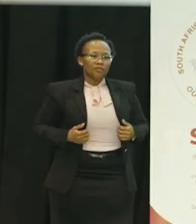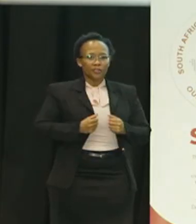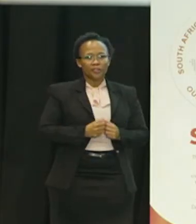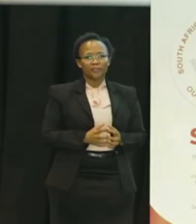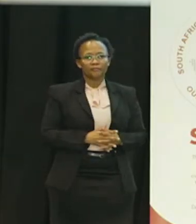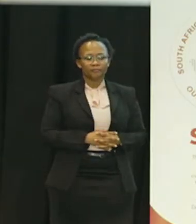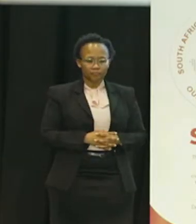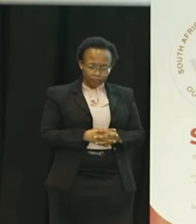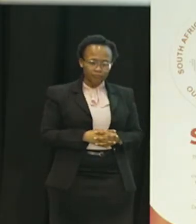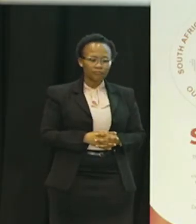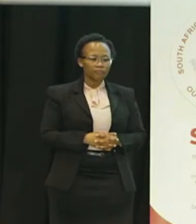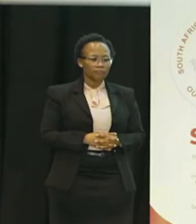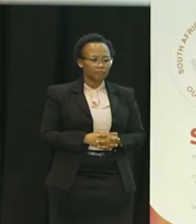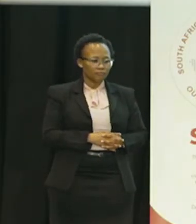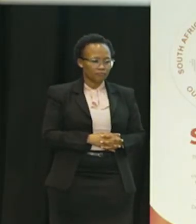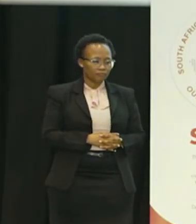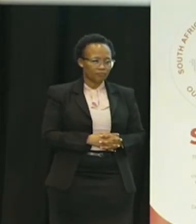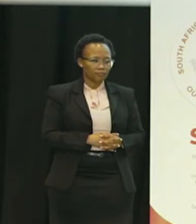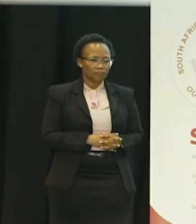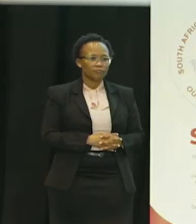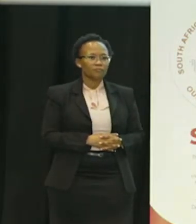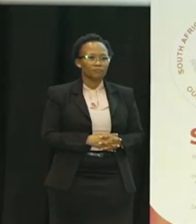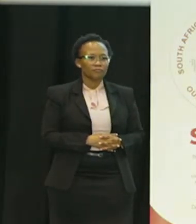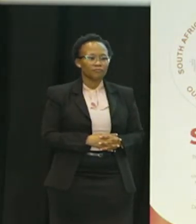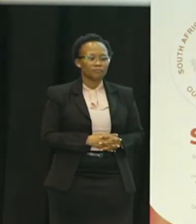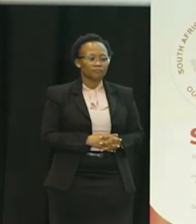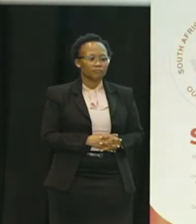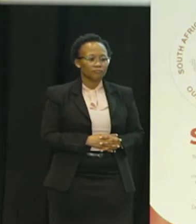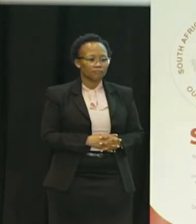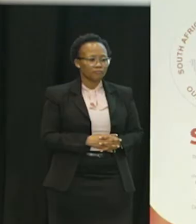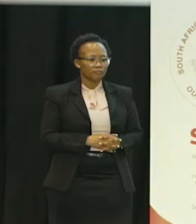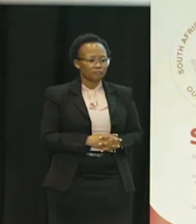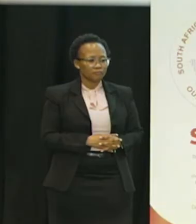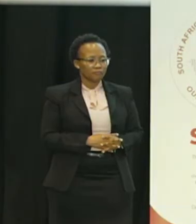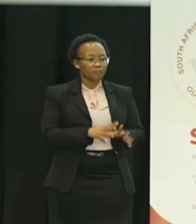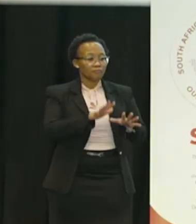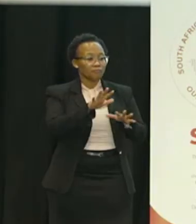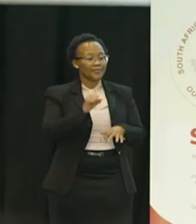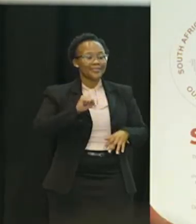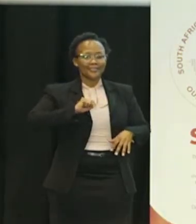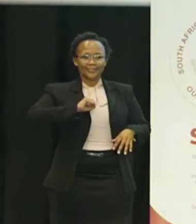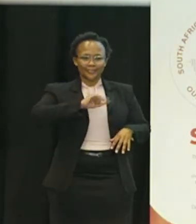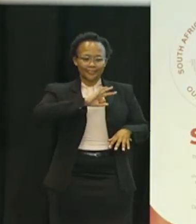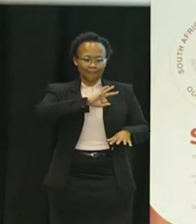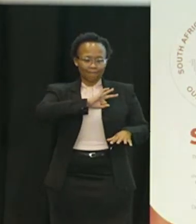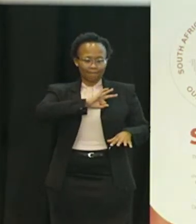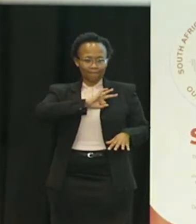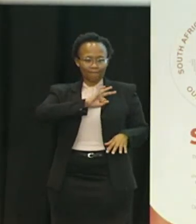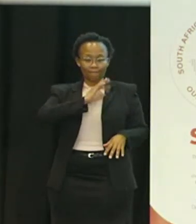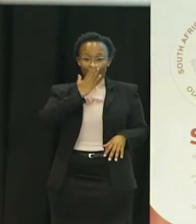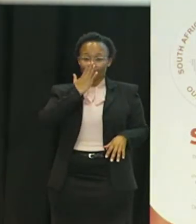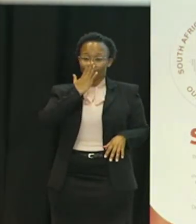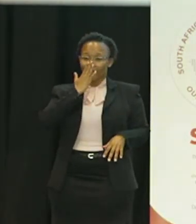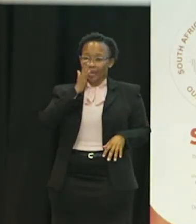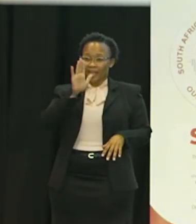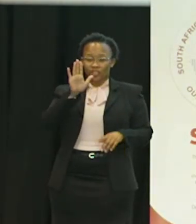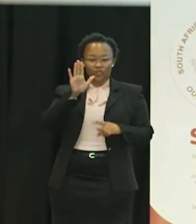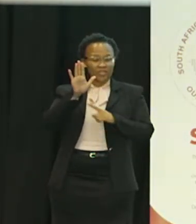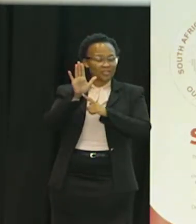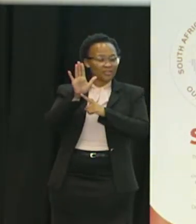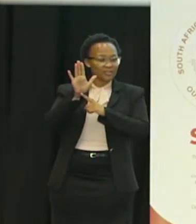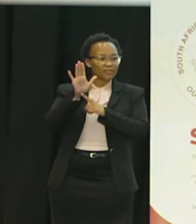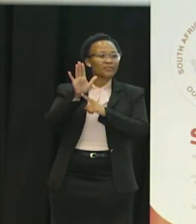So now going into some of the key findings around staff attitude, this is something that has